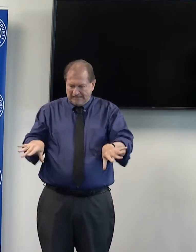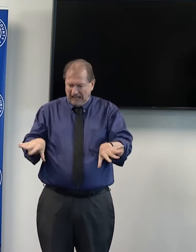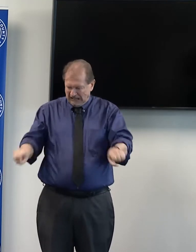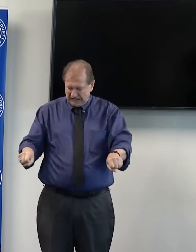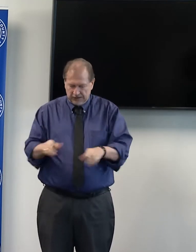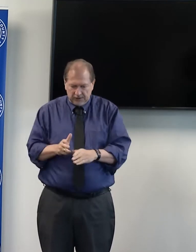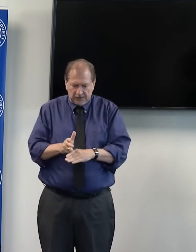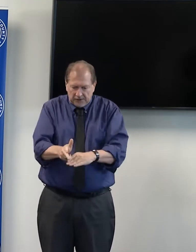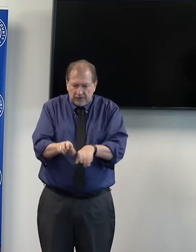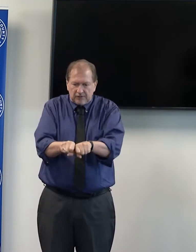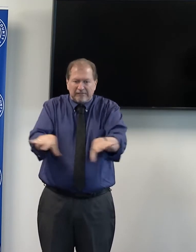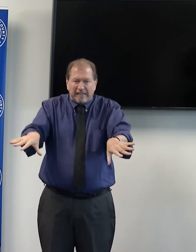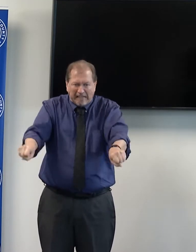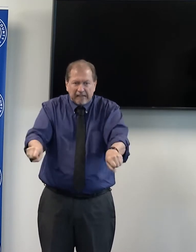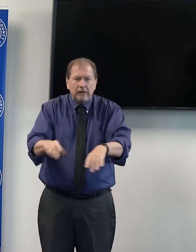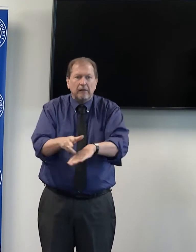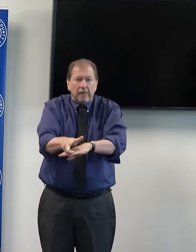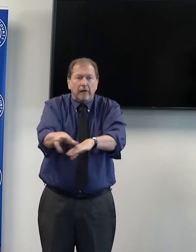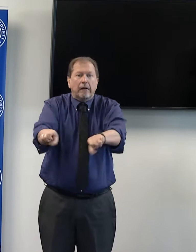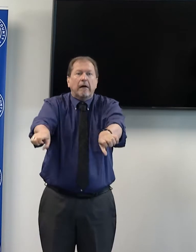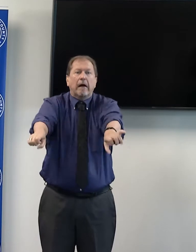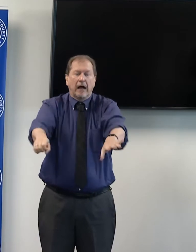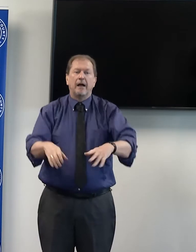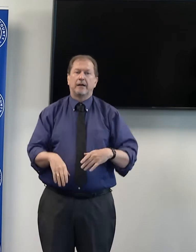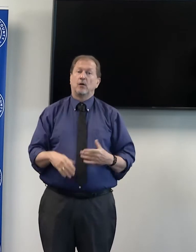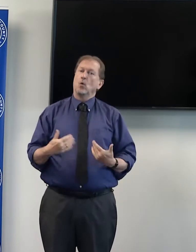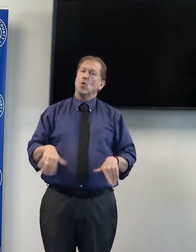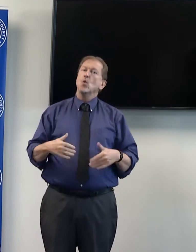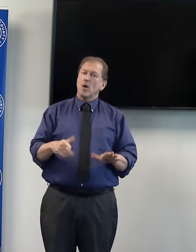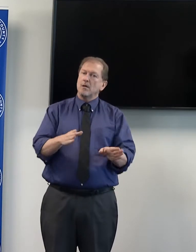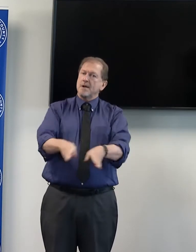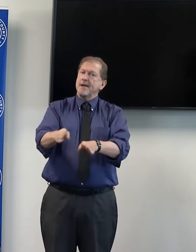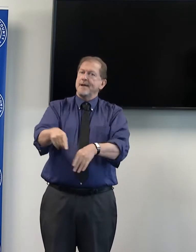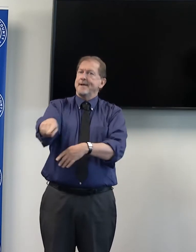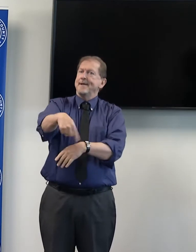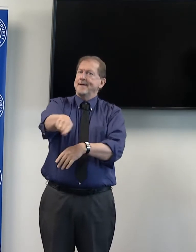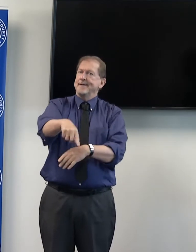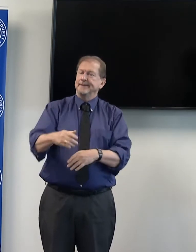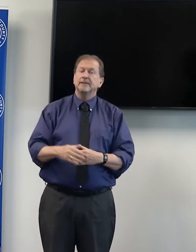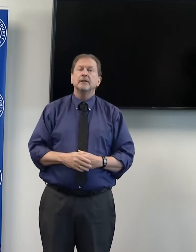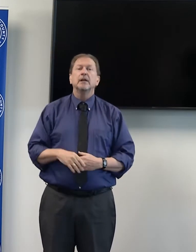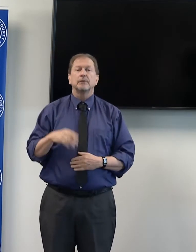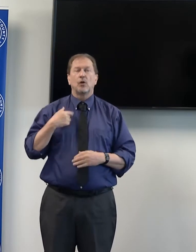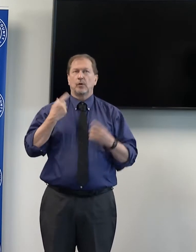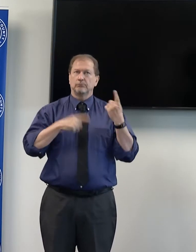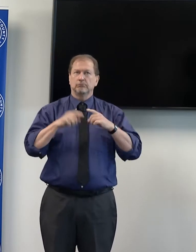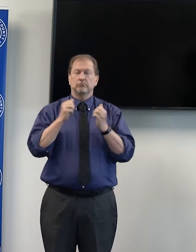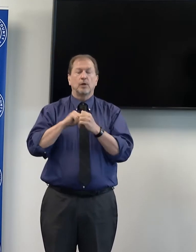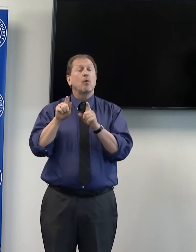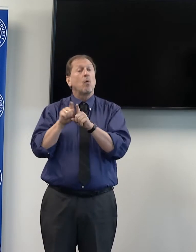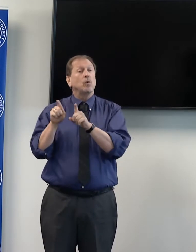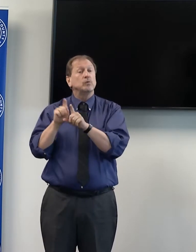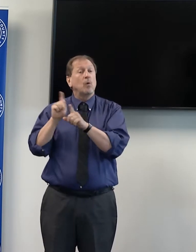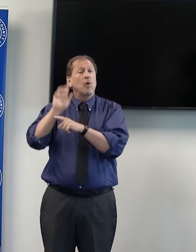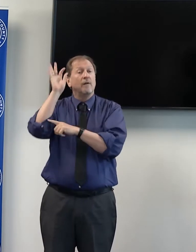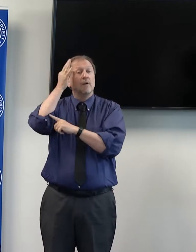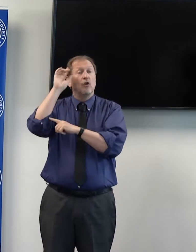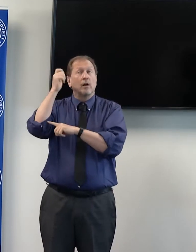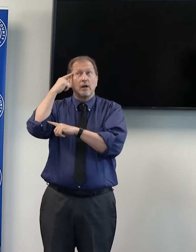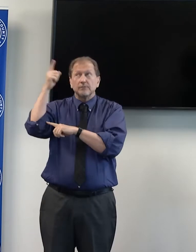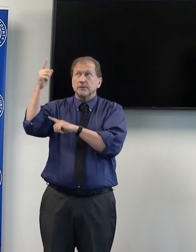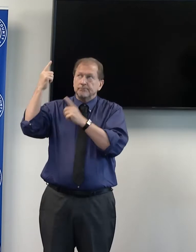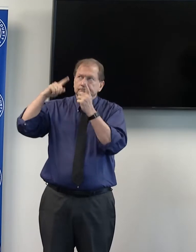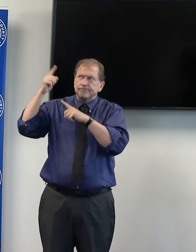as far as that more overarching one, we're working on it. We've been working extensively with our federal partners as well, who have been